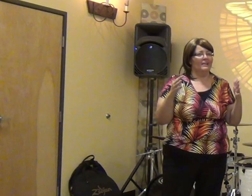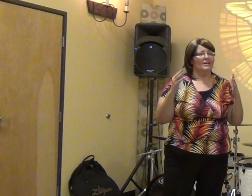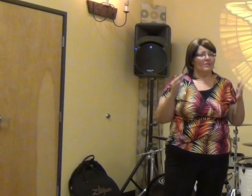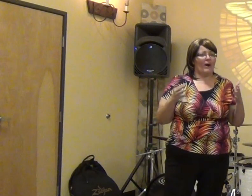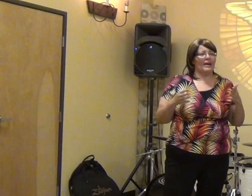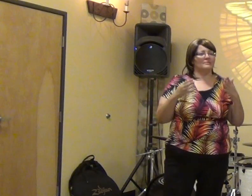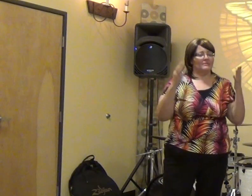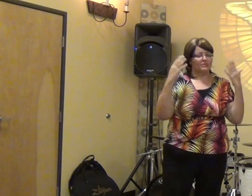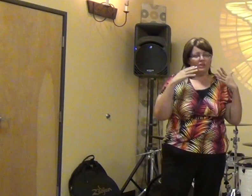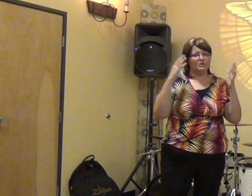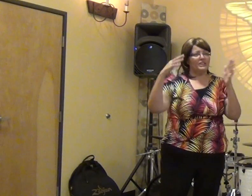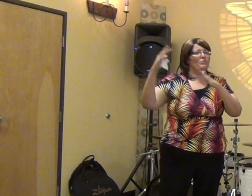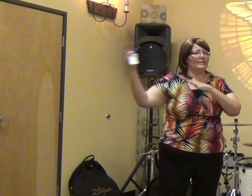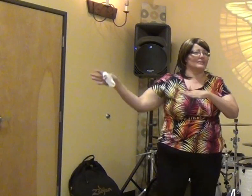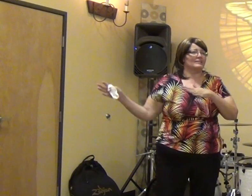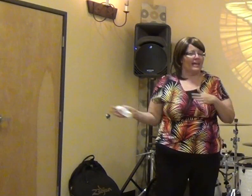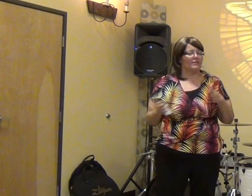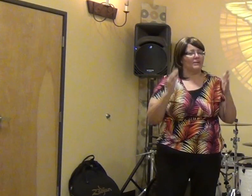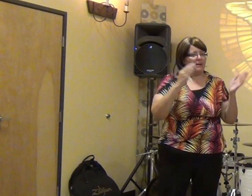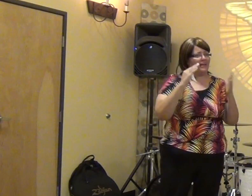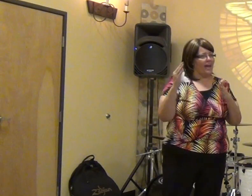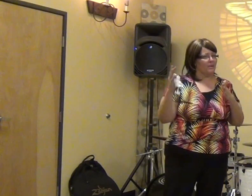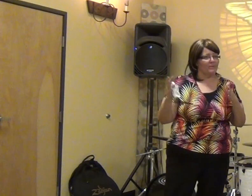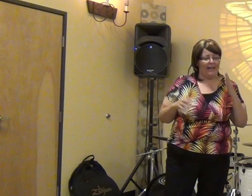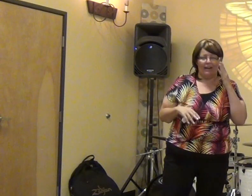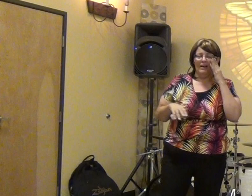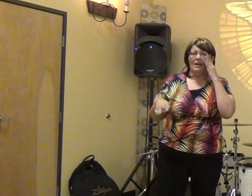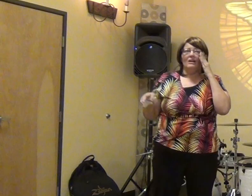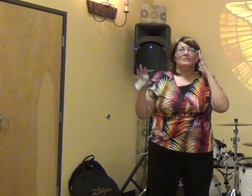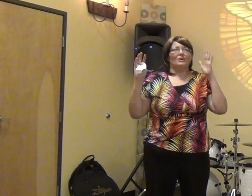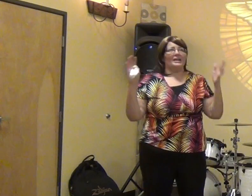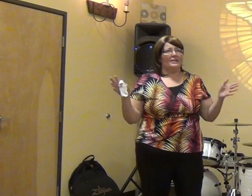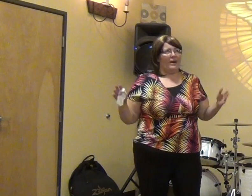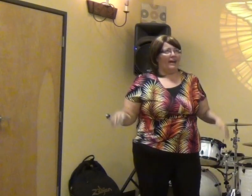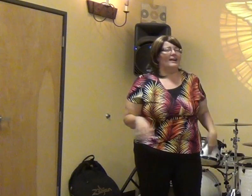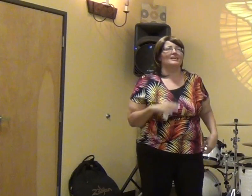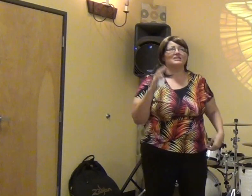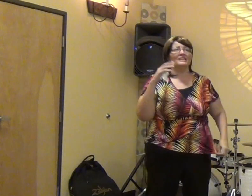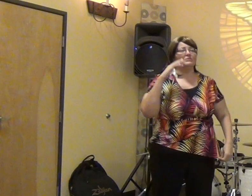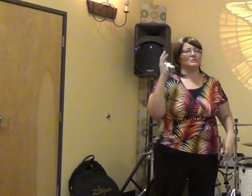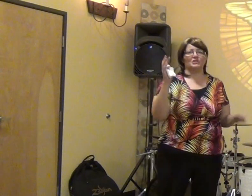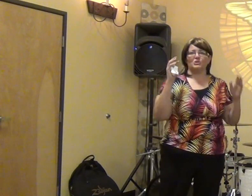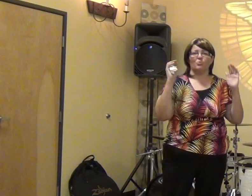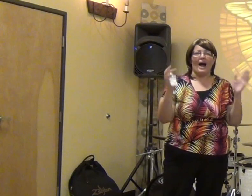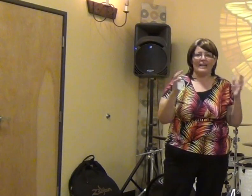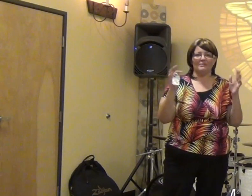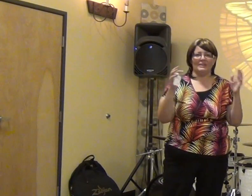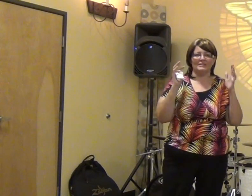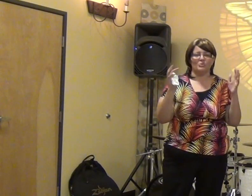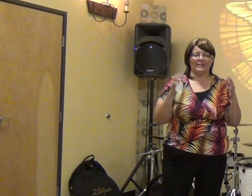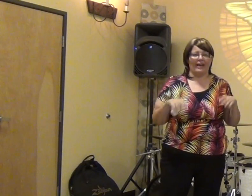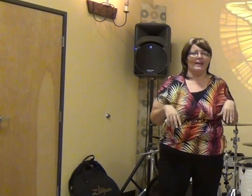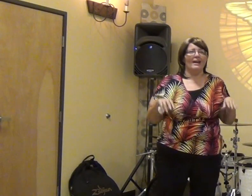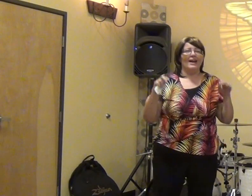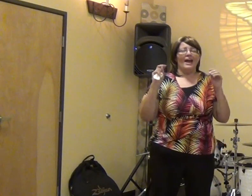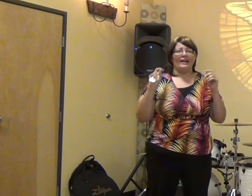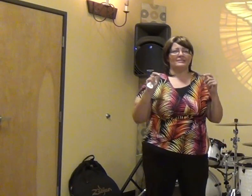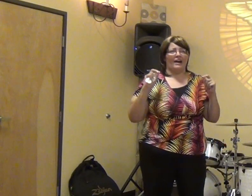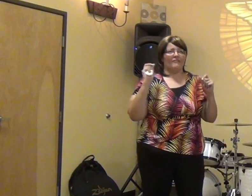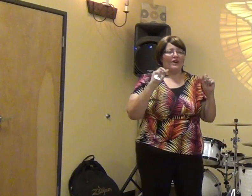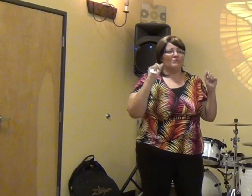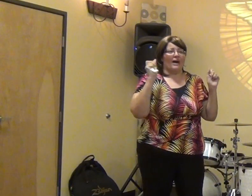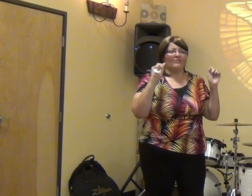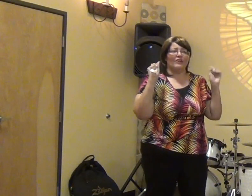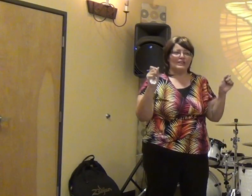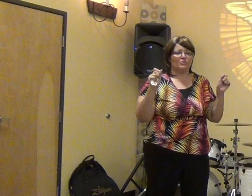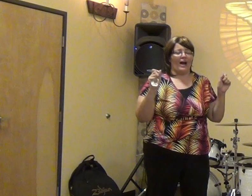plan, right? So she wouldn't understand the plan, but I had a plan. So anyway, she was just riding me this one day. And